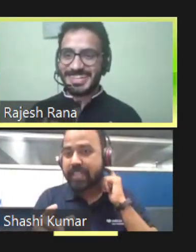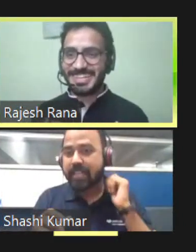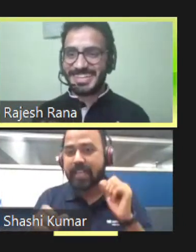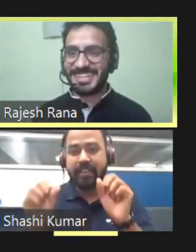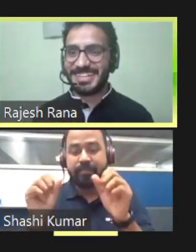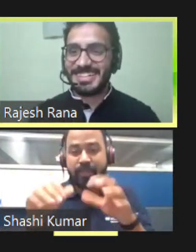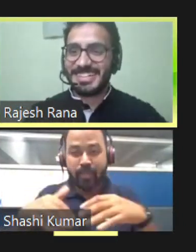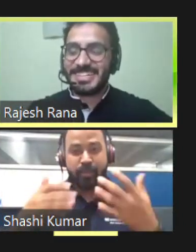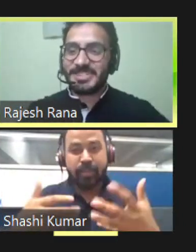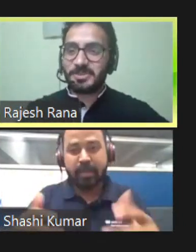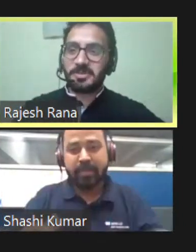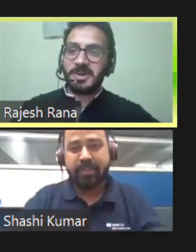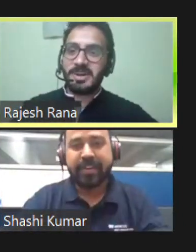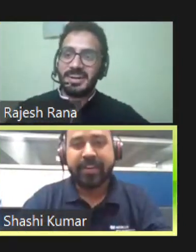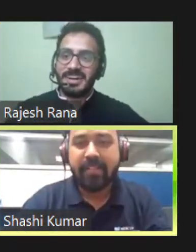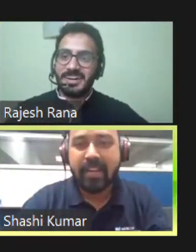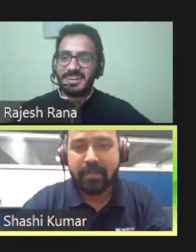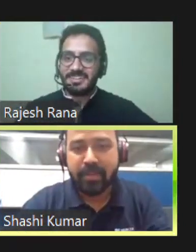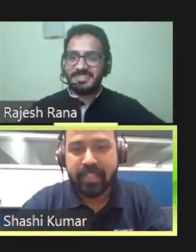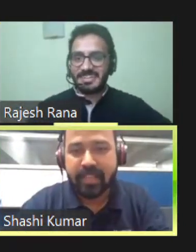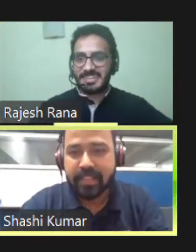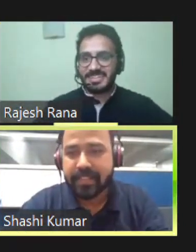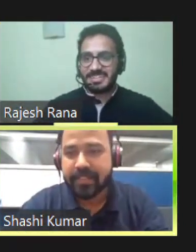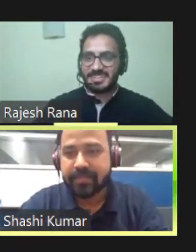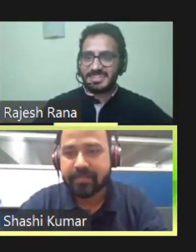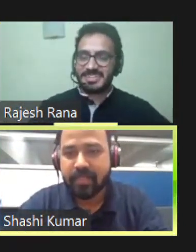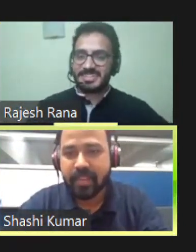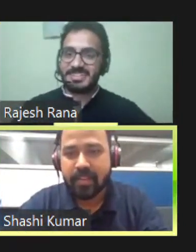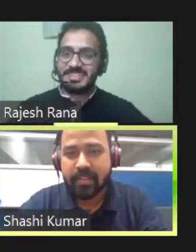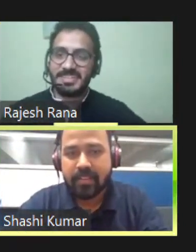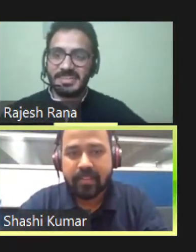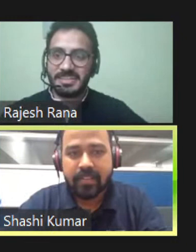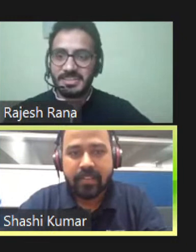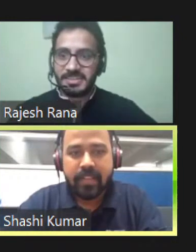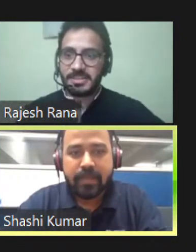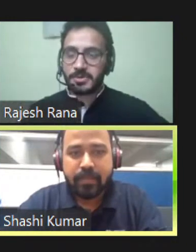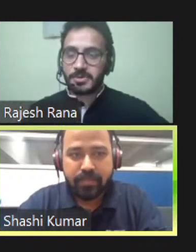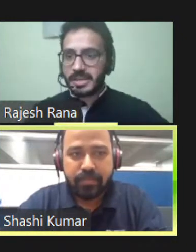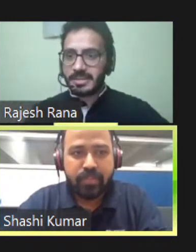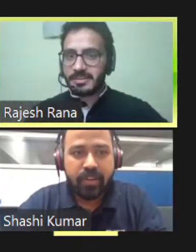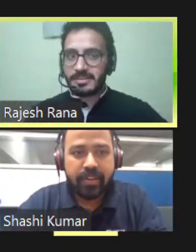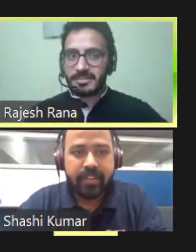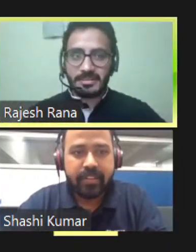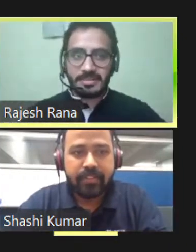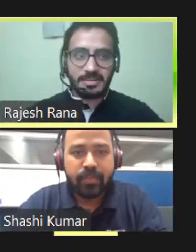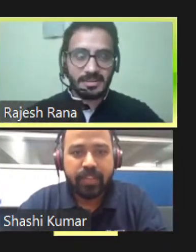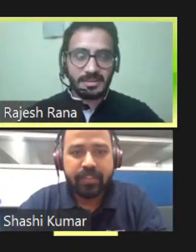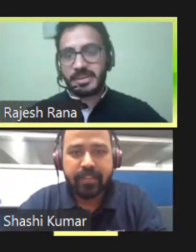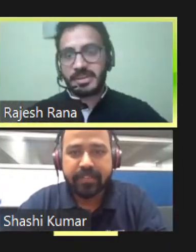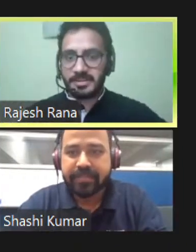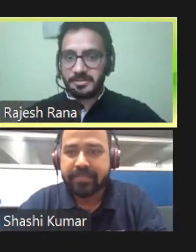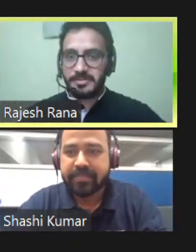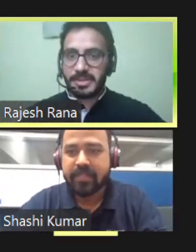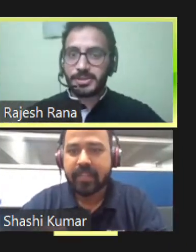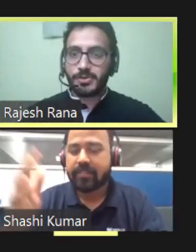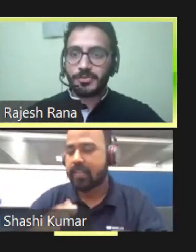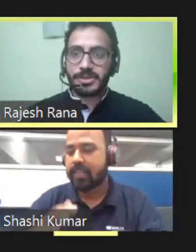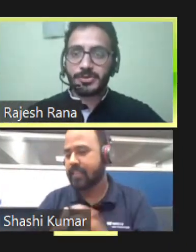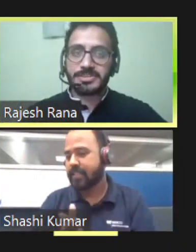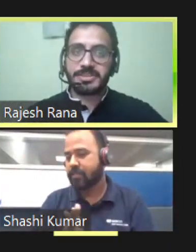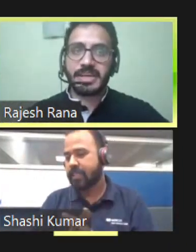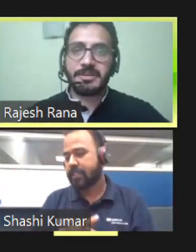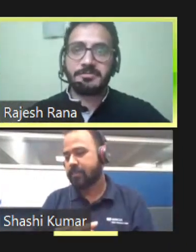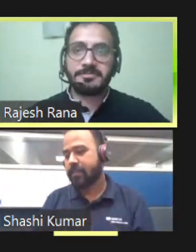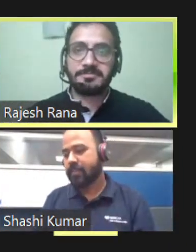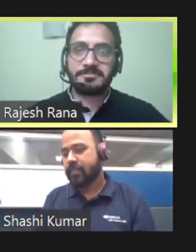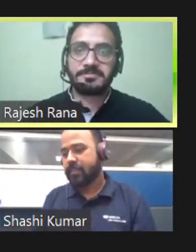want to, so remember, So- I will help. Right. Let's move. So I move can- on. Okay. We can go with the